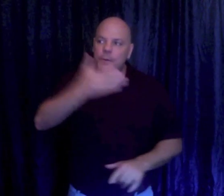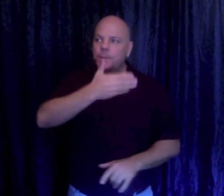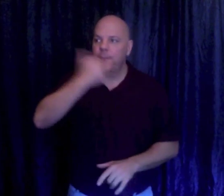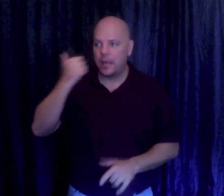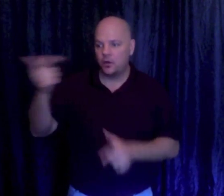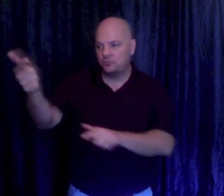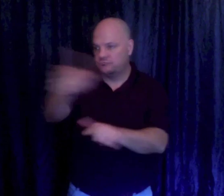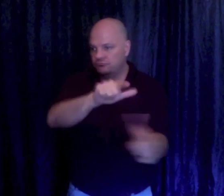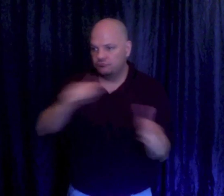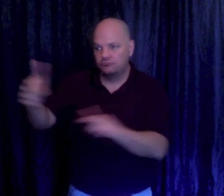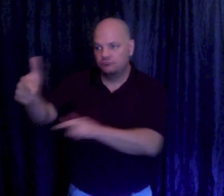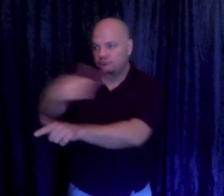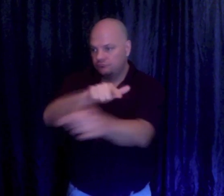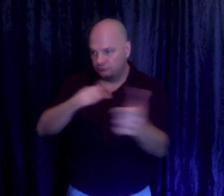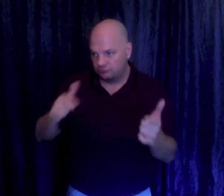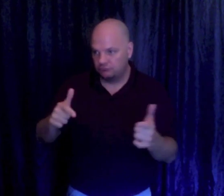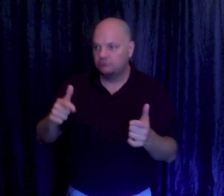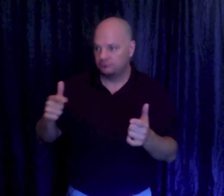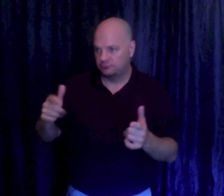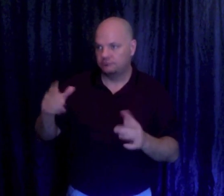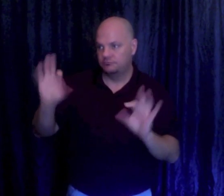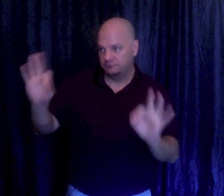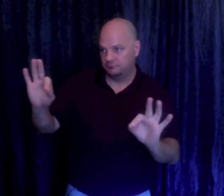we all took turns.